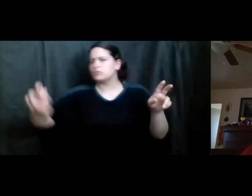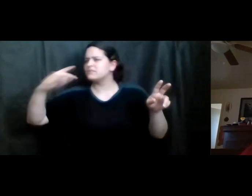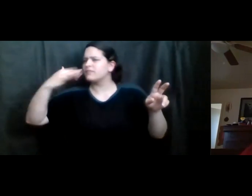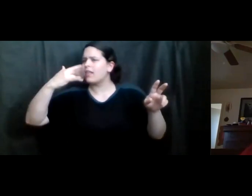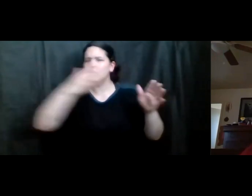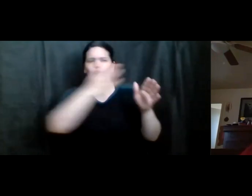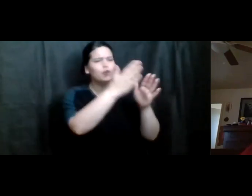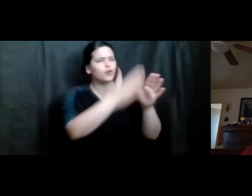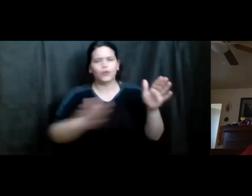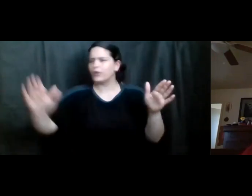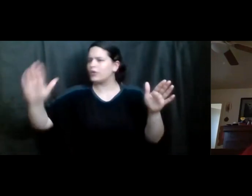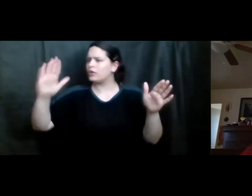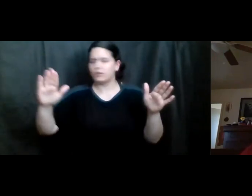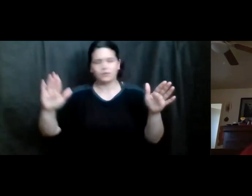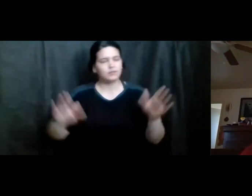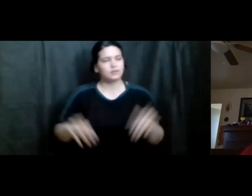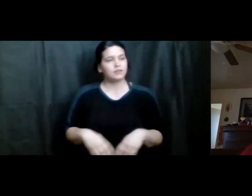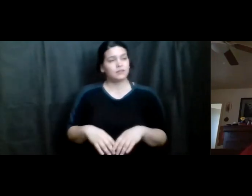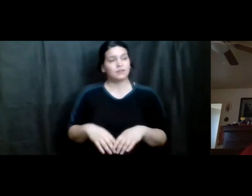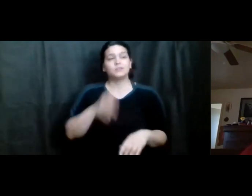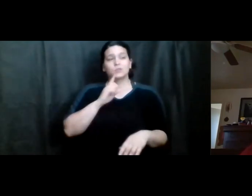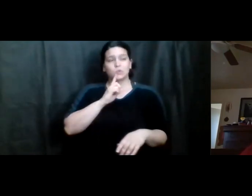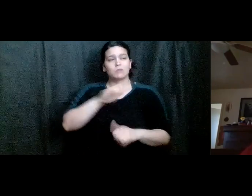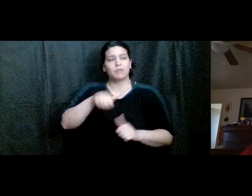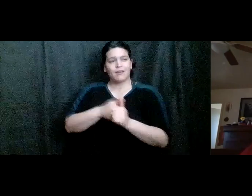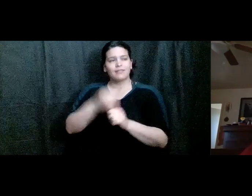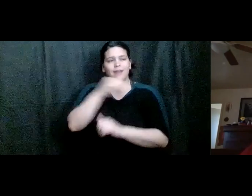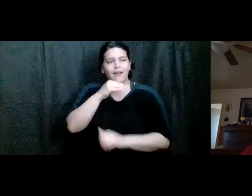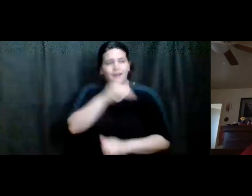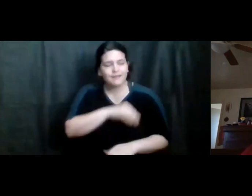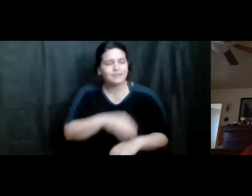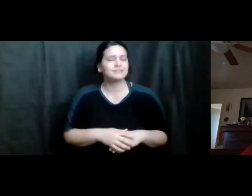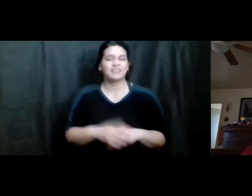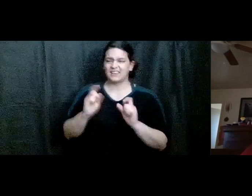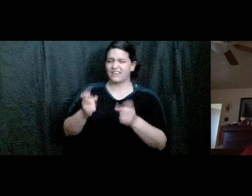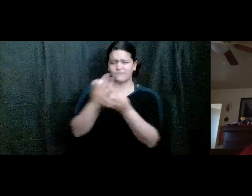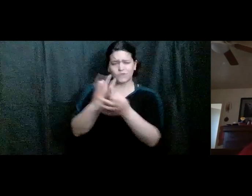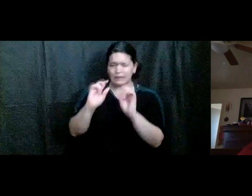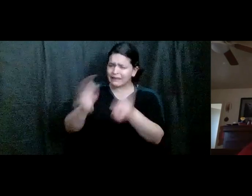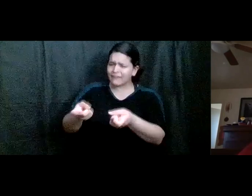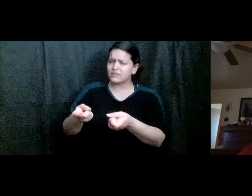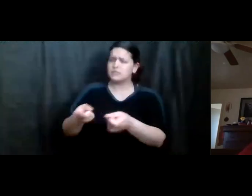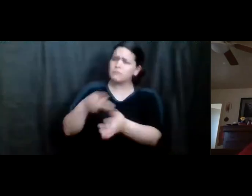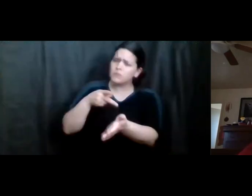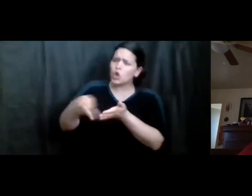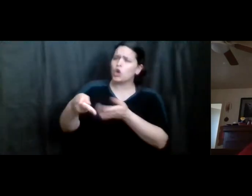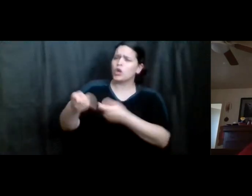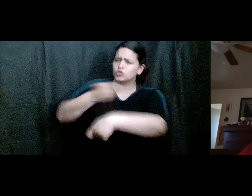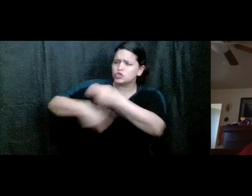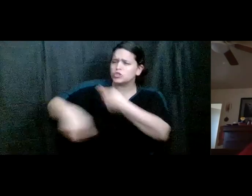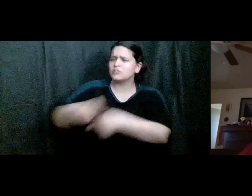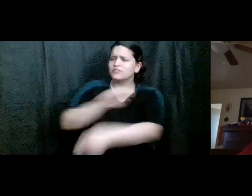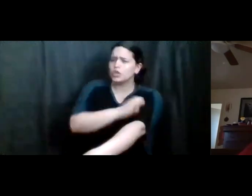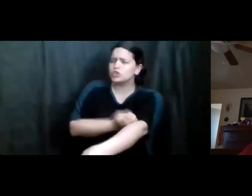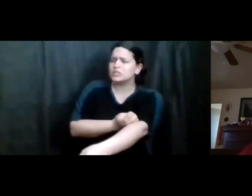behind lies of futility. A gift freely given is pure exchange of energy. Medicines plucked from stems